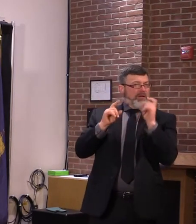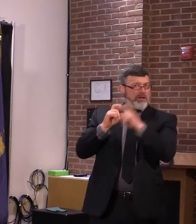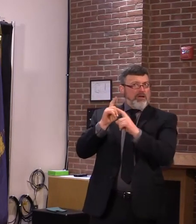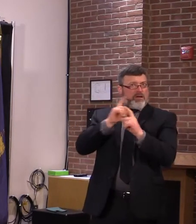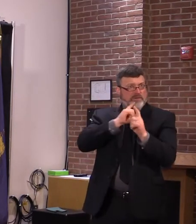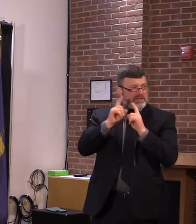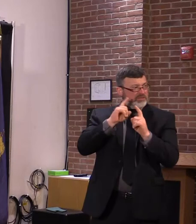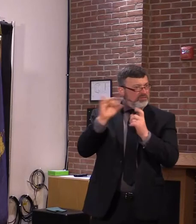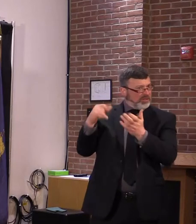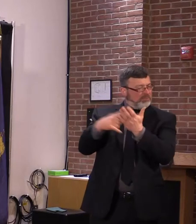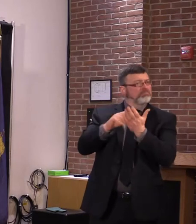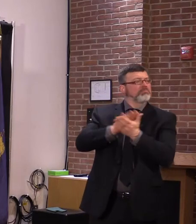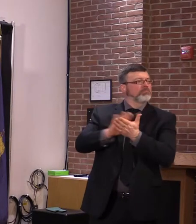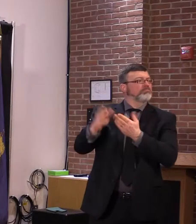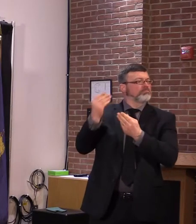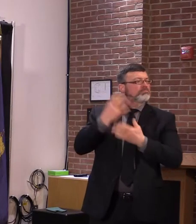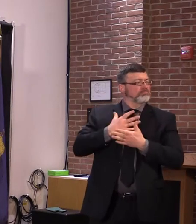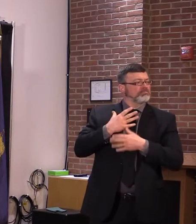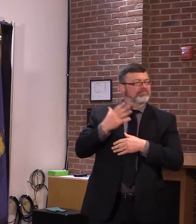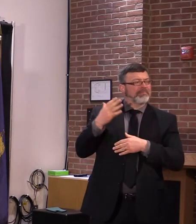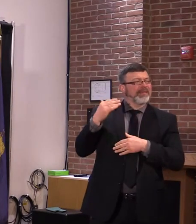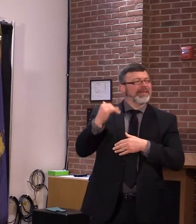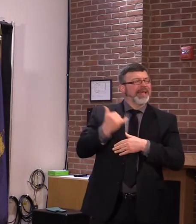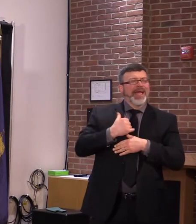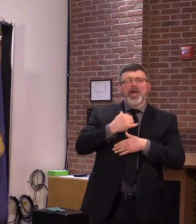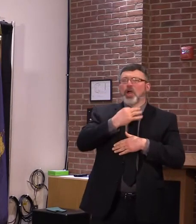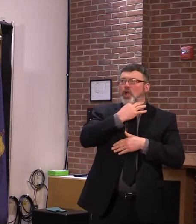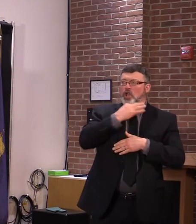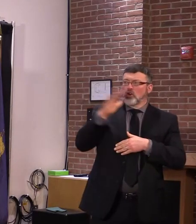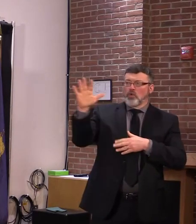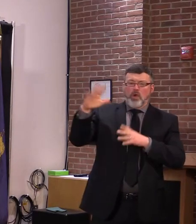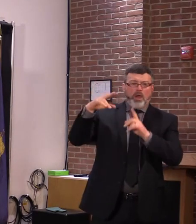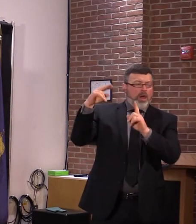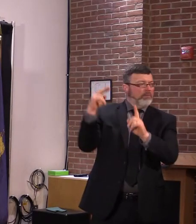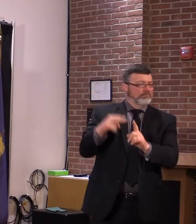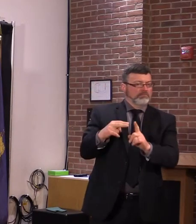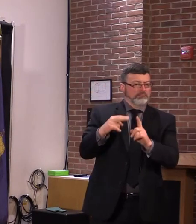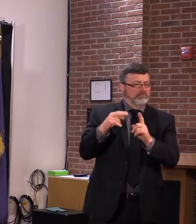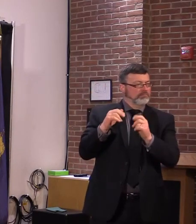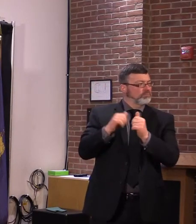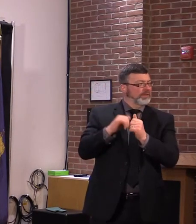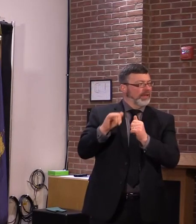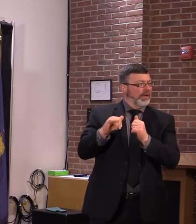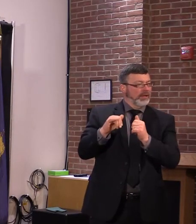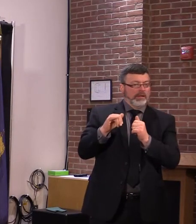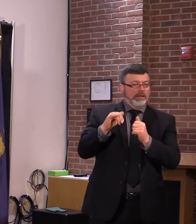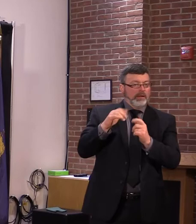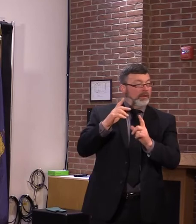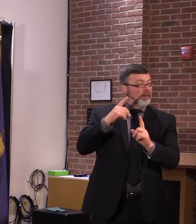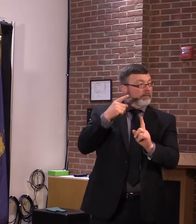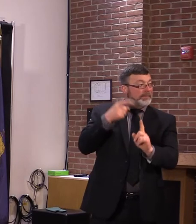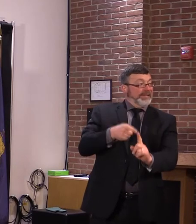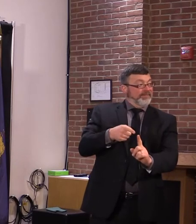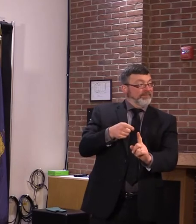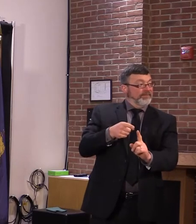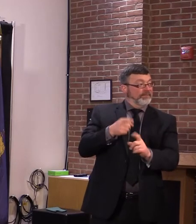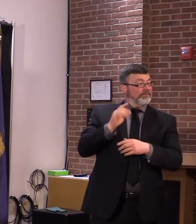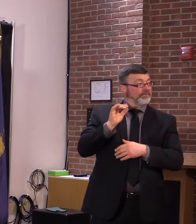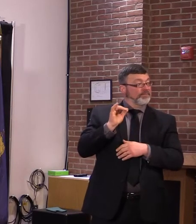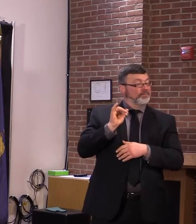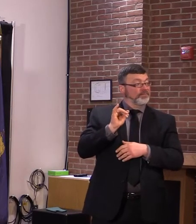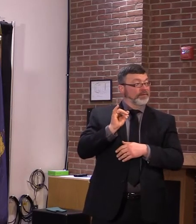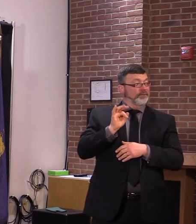those conversations. And one thing in particular that I'm curious about is, you know, if we do find ourselves in a lull